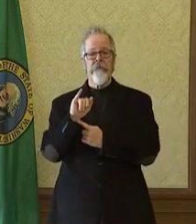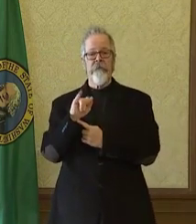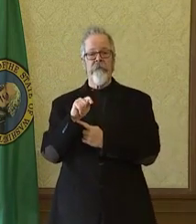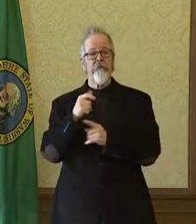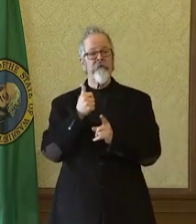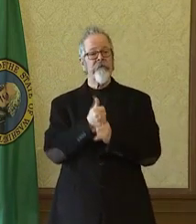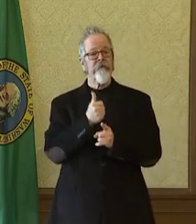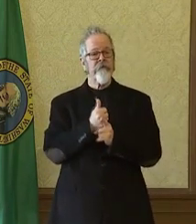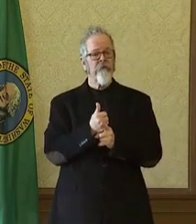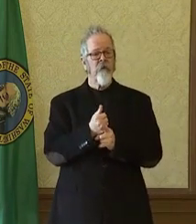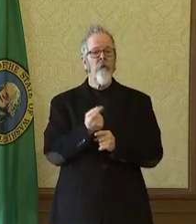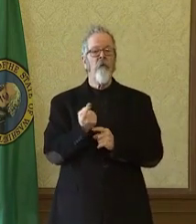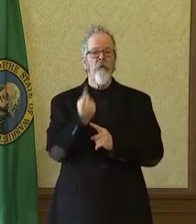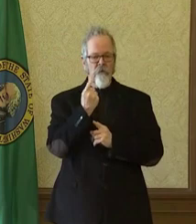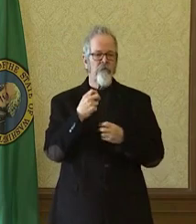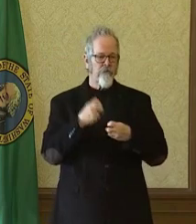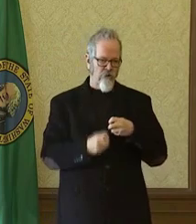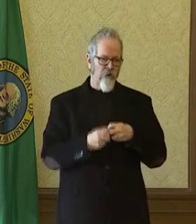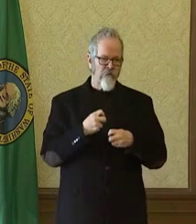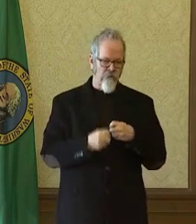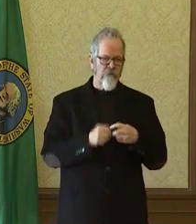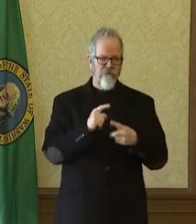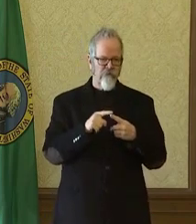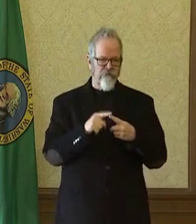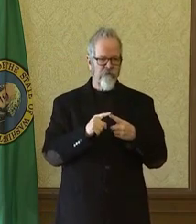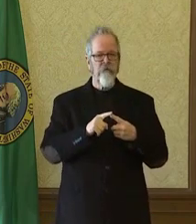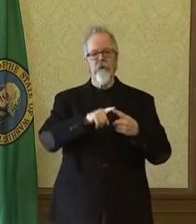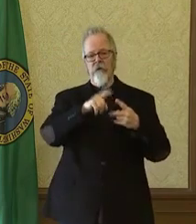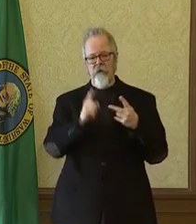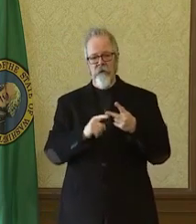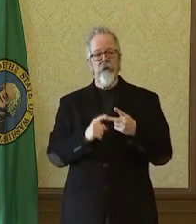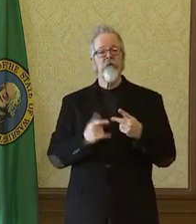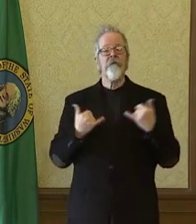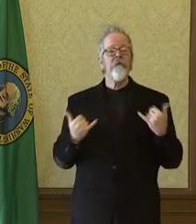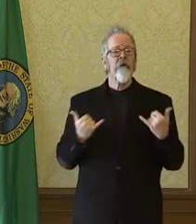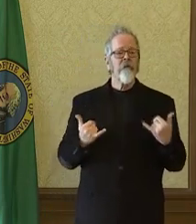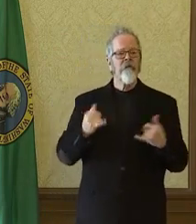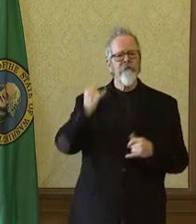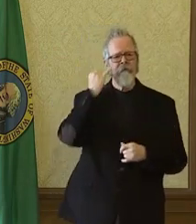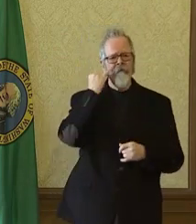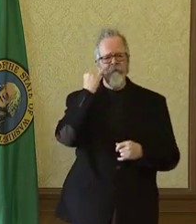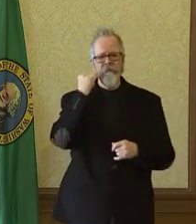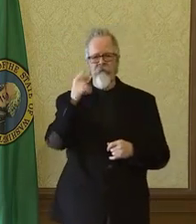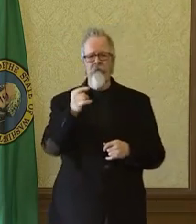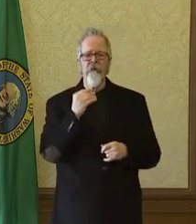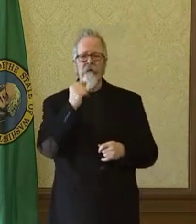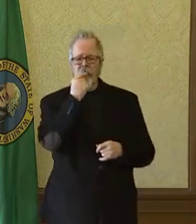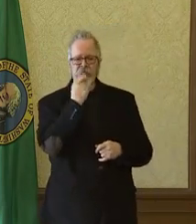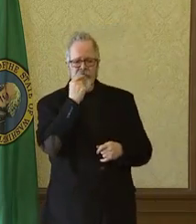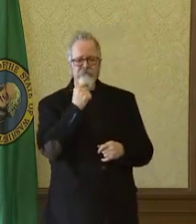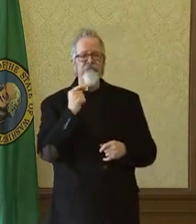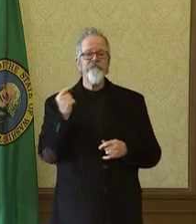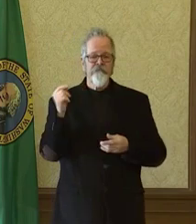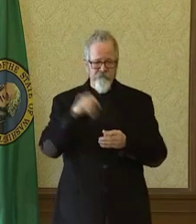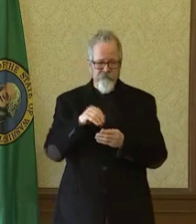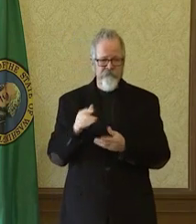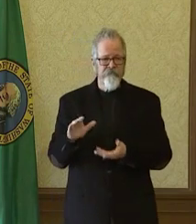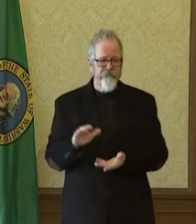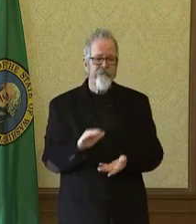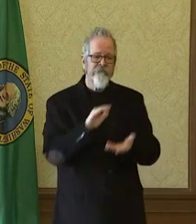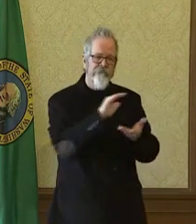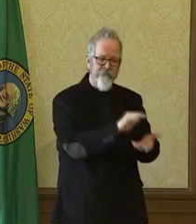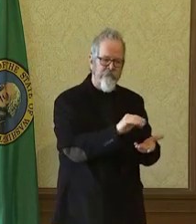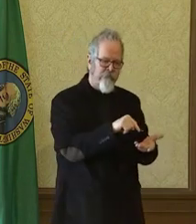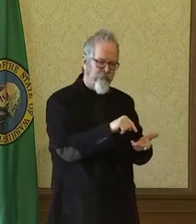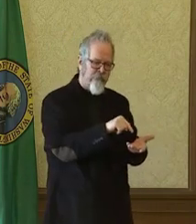samples, meaning the analytic capacity of the whole system has to increase several-fold. And this is something I